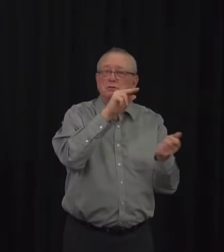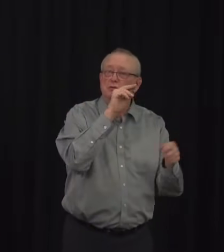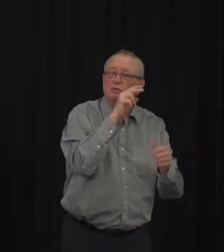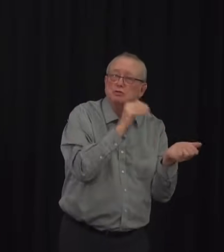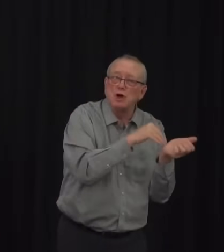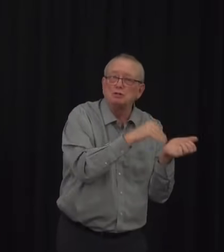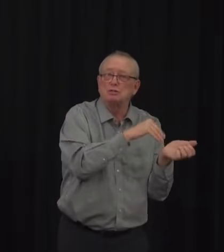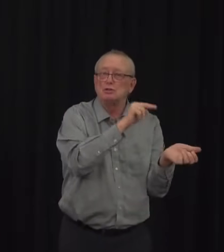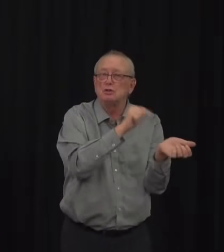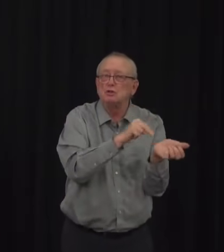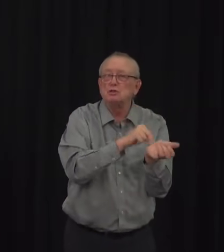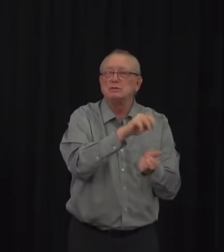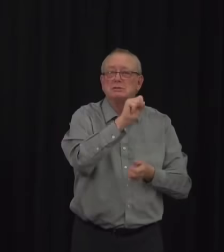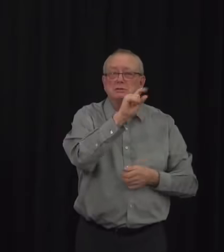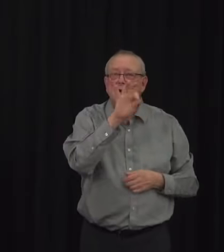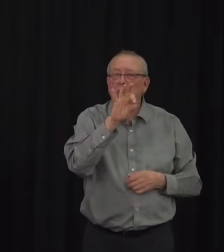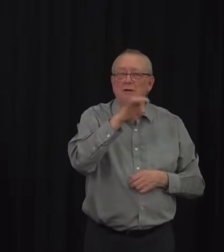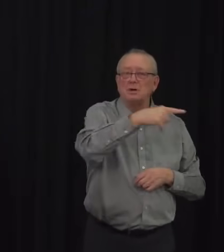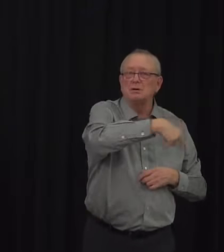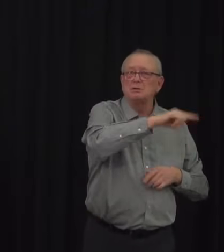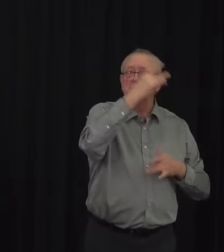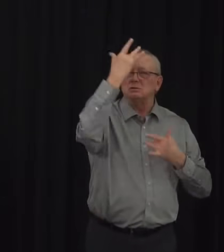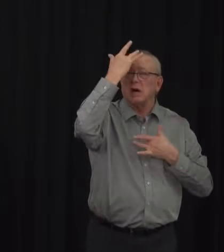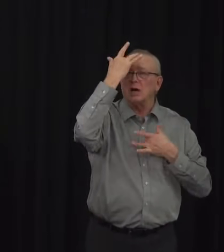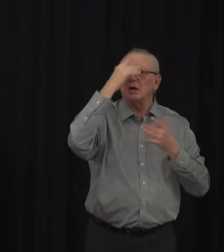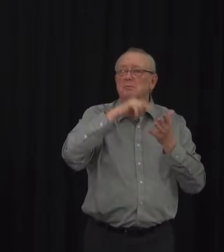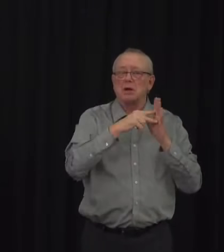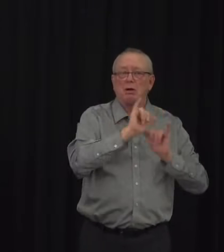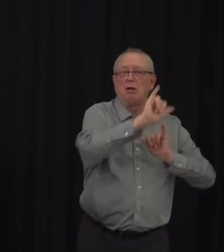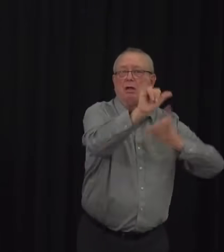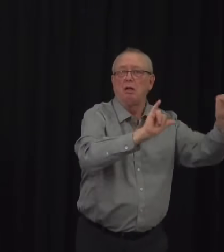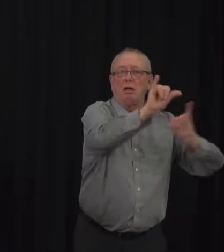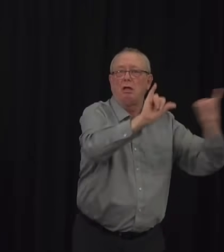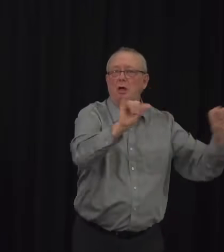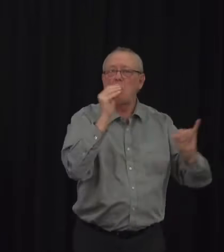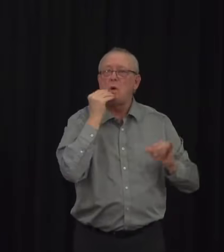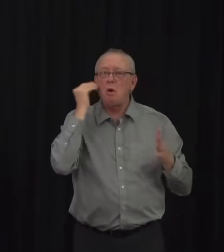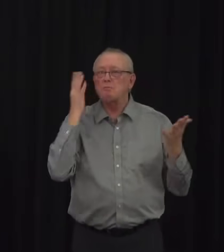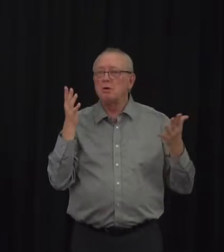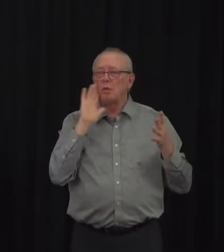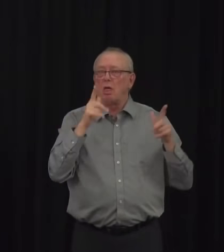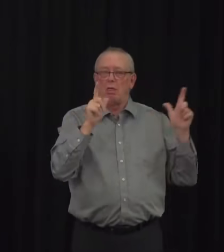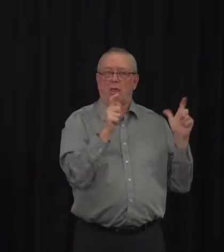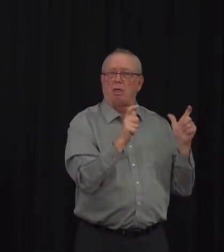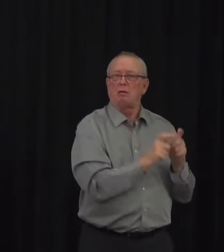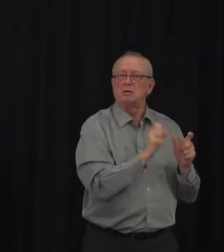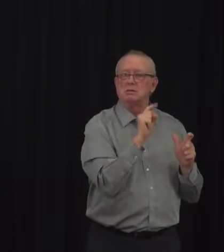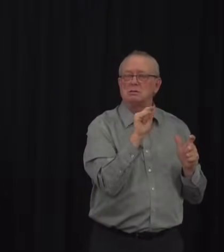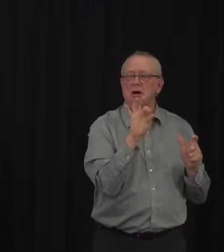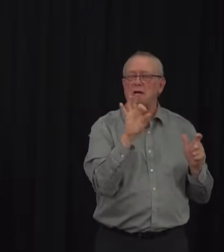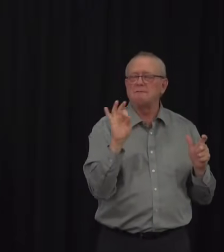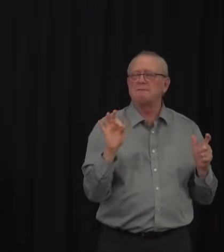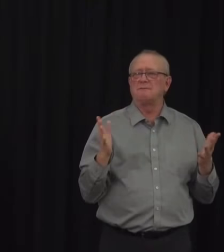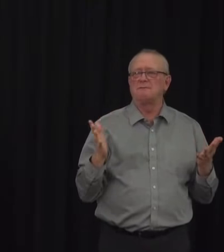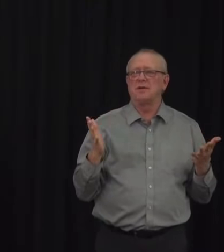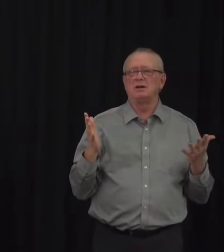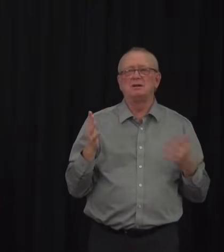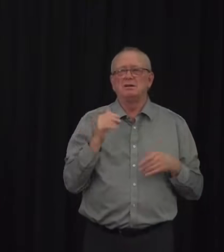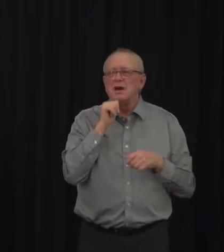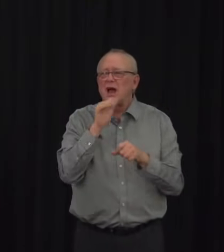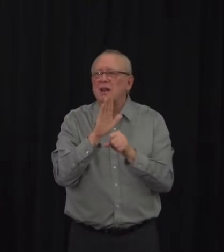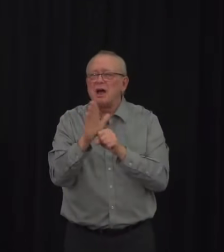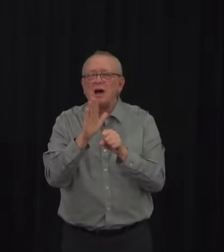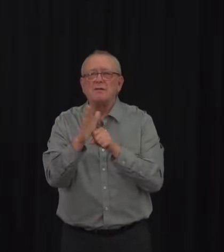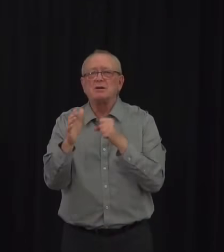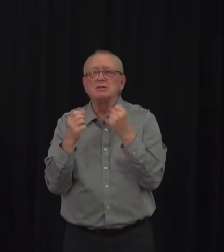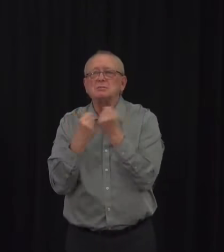which translates to a lack of staff to care for all patients. This also means that we don't have enough staff to support our many other